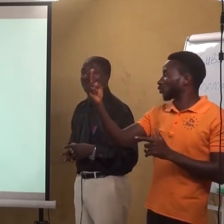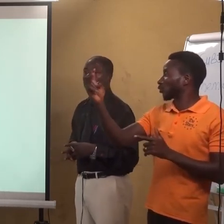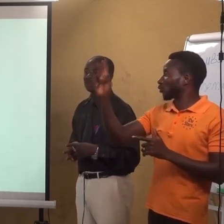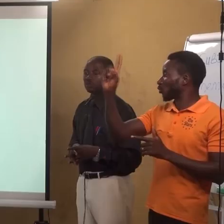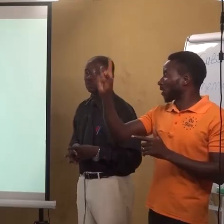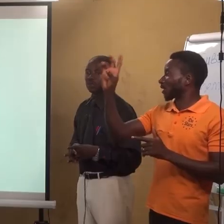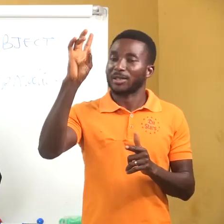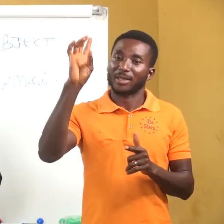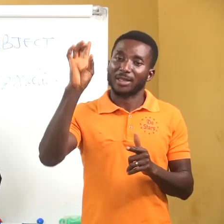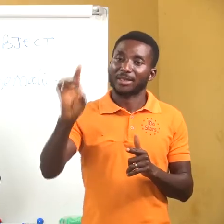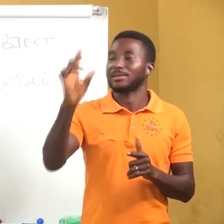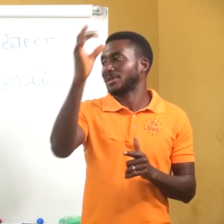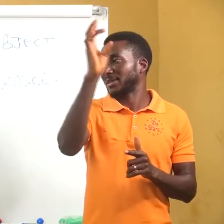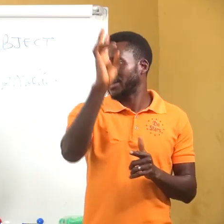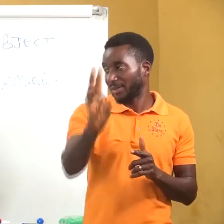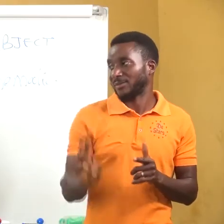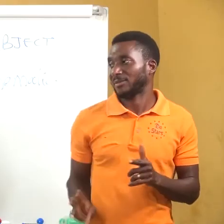2,187.